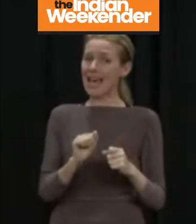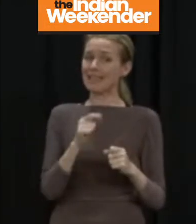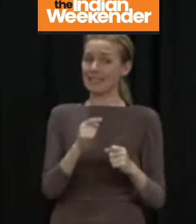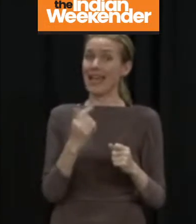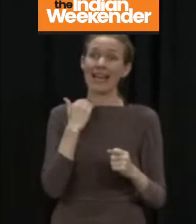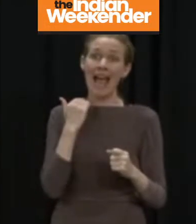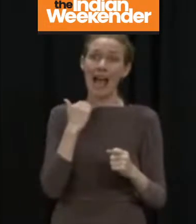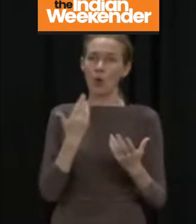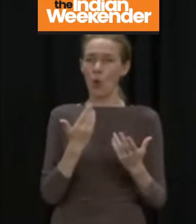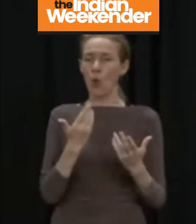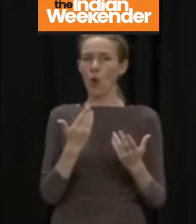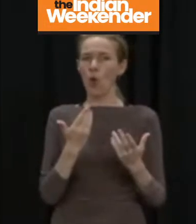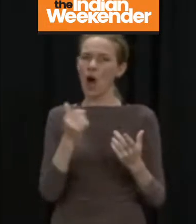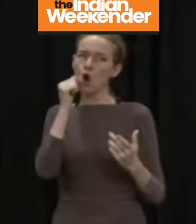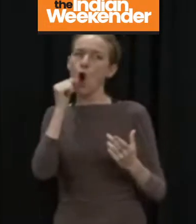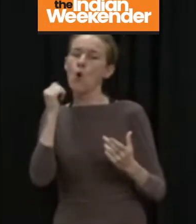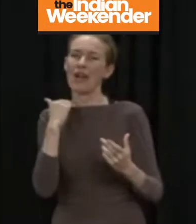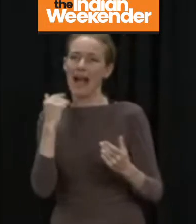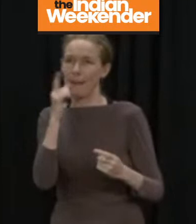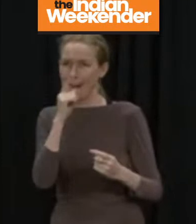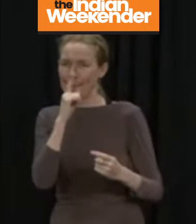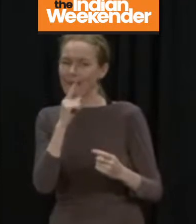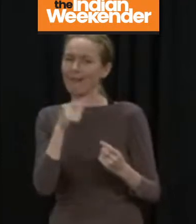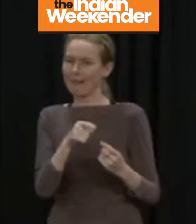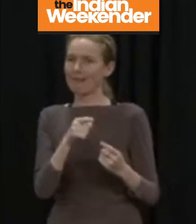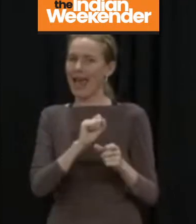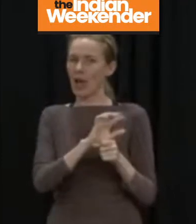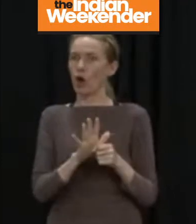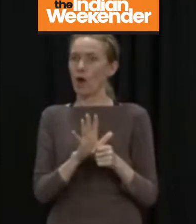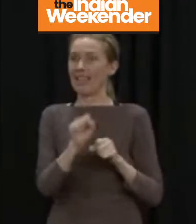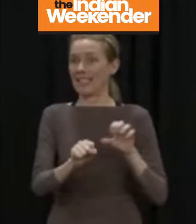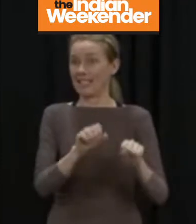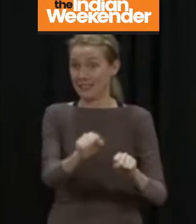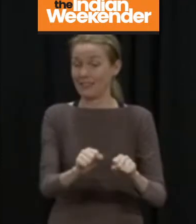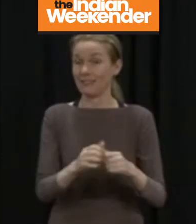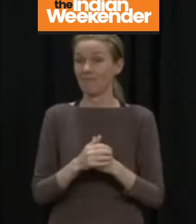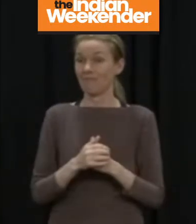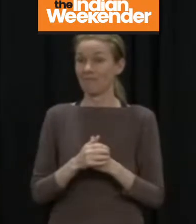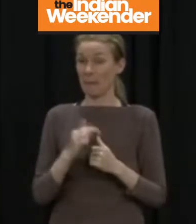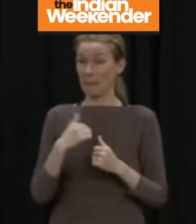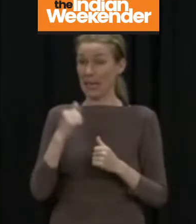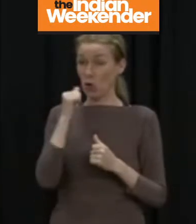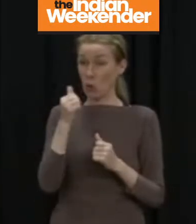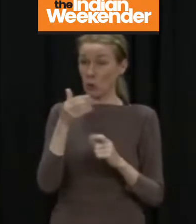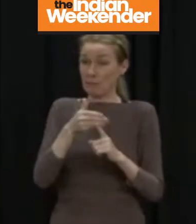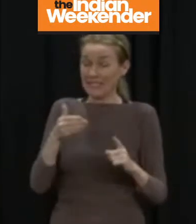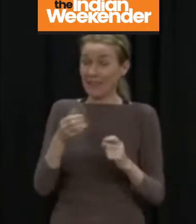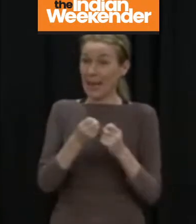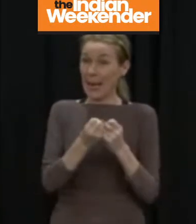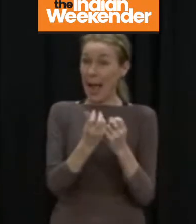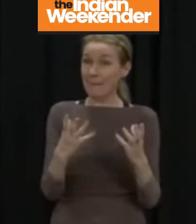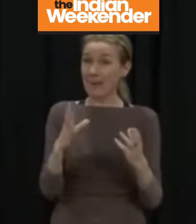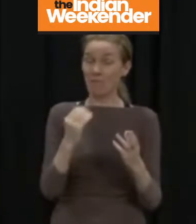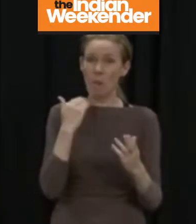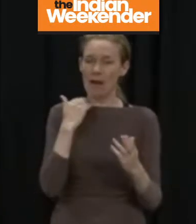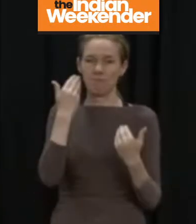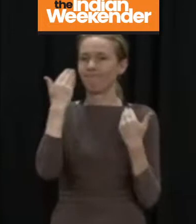gangs now involved. I don't have an absolute number on that, and in some cases it may be